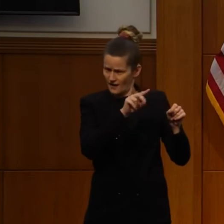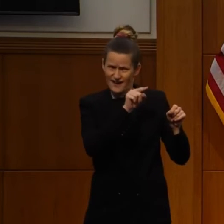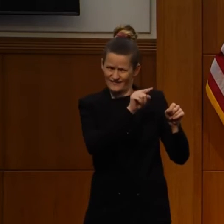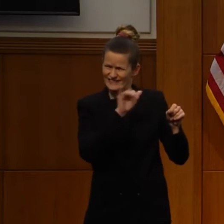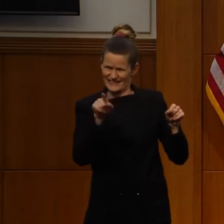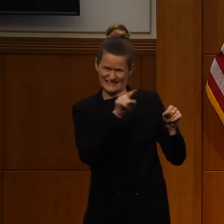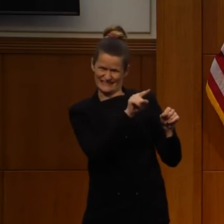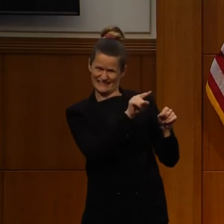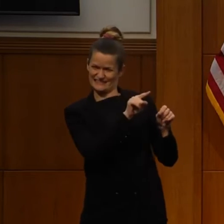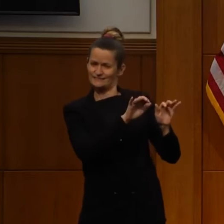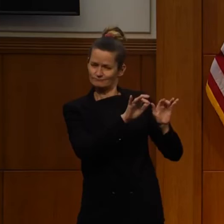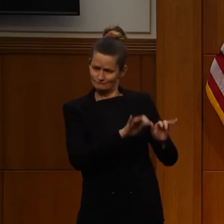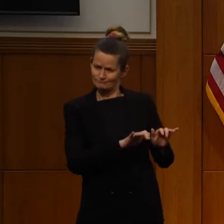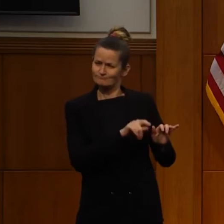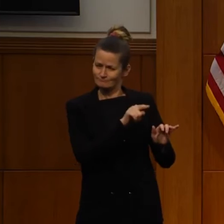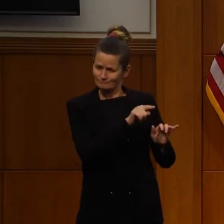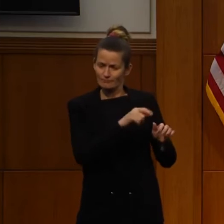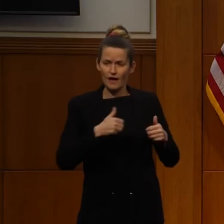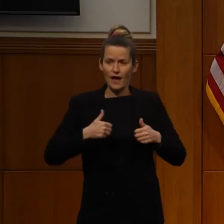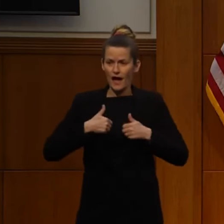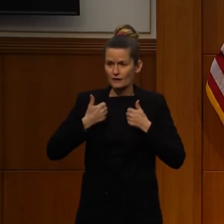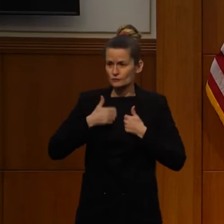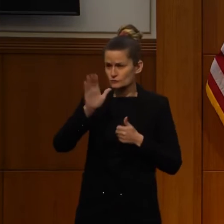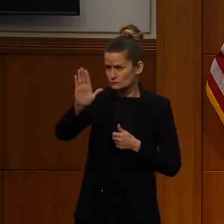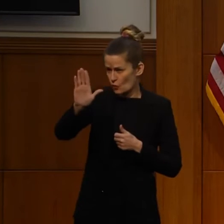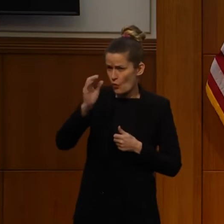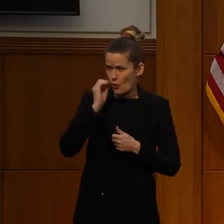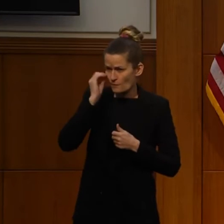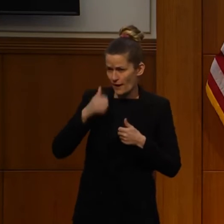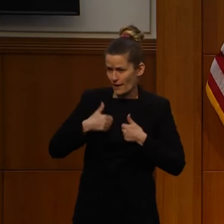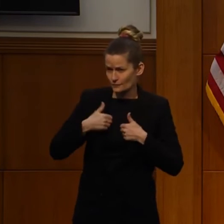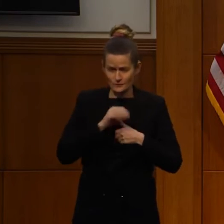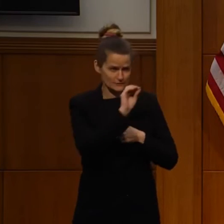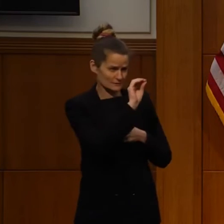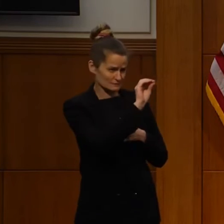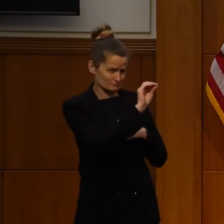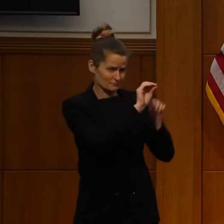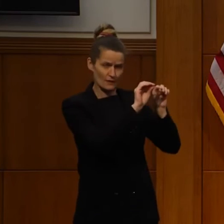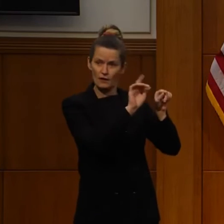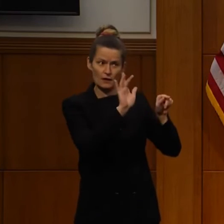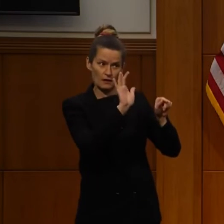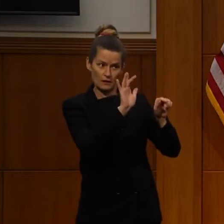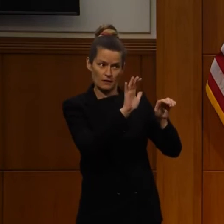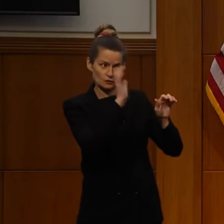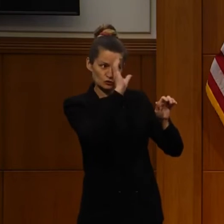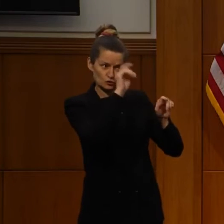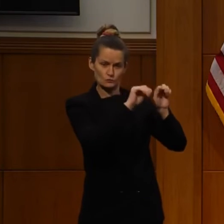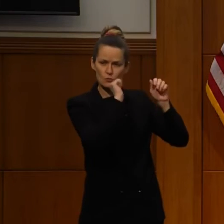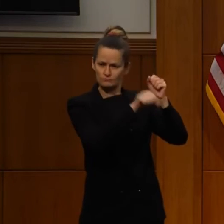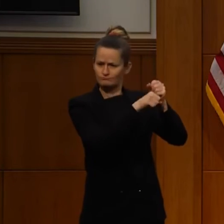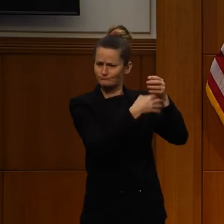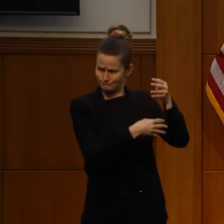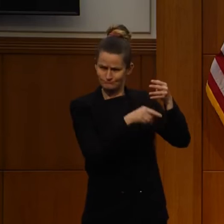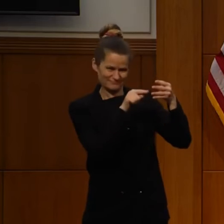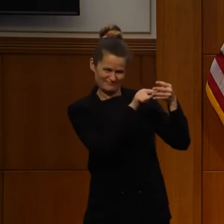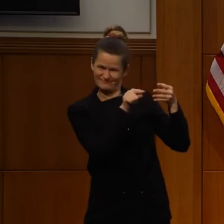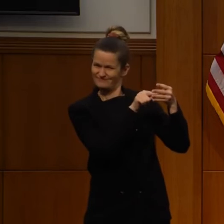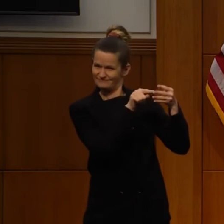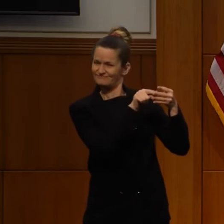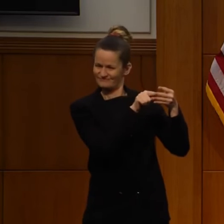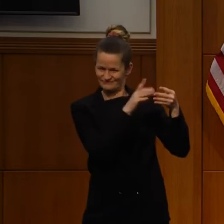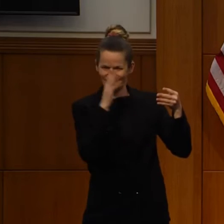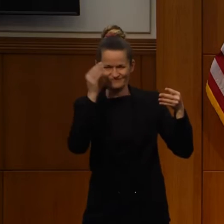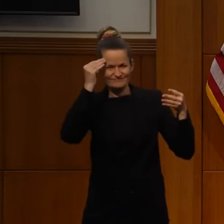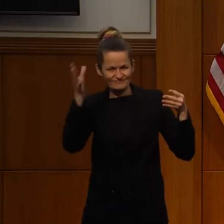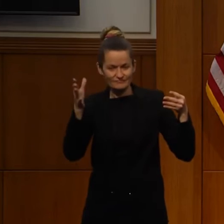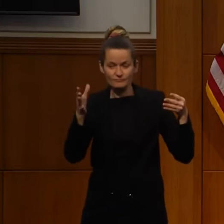tell you what your polling location is. Polls are open until 7 o'clock. If you are in line at 7 o'clock, you will be allowed to vote